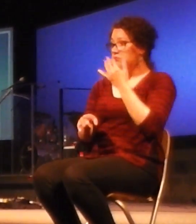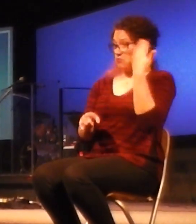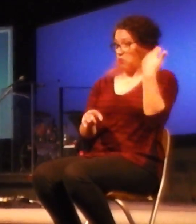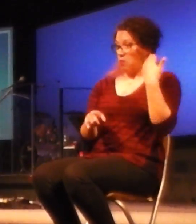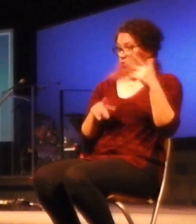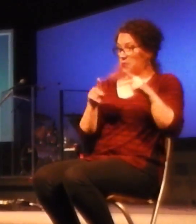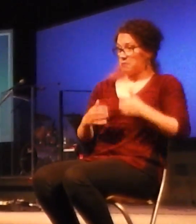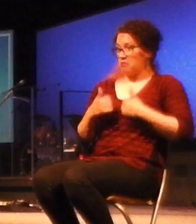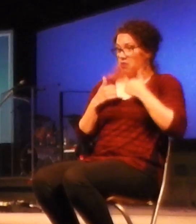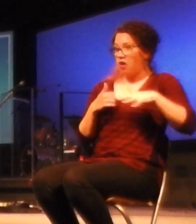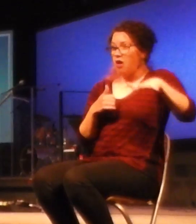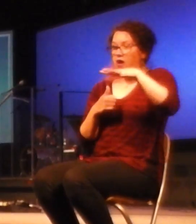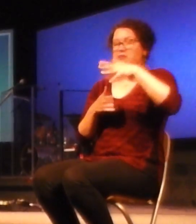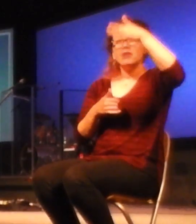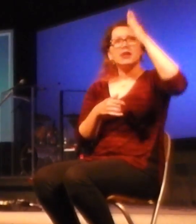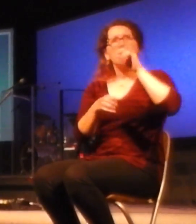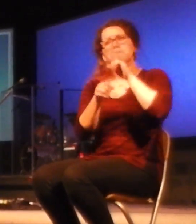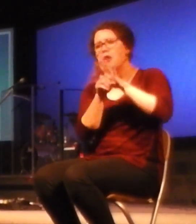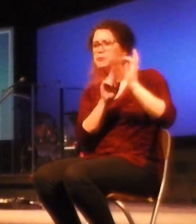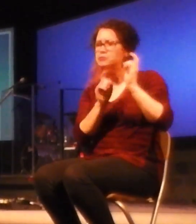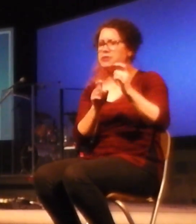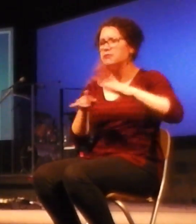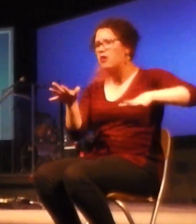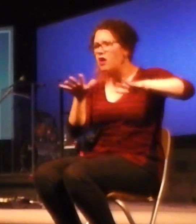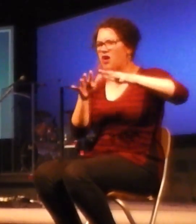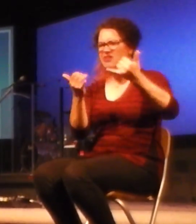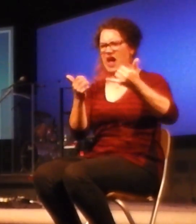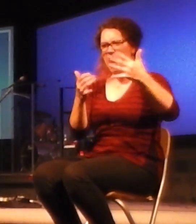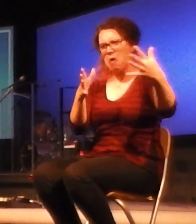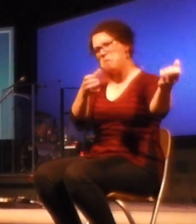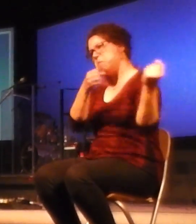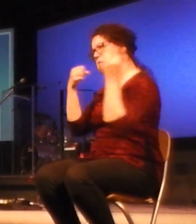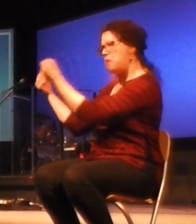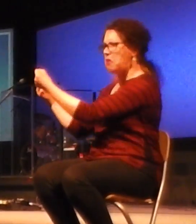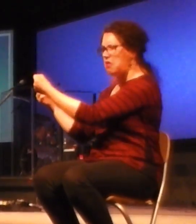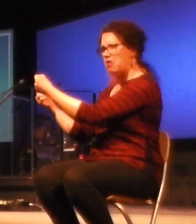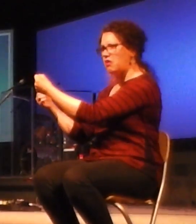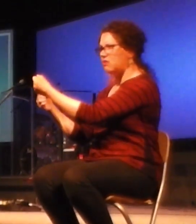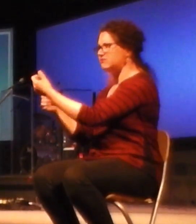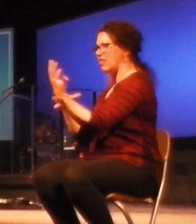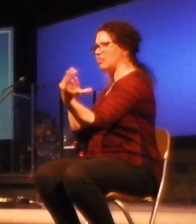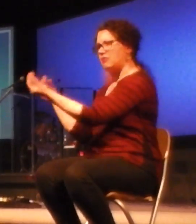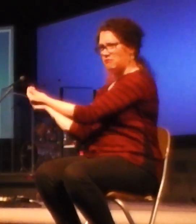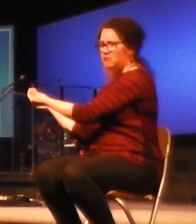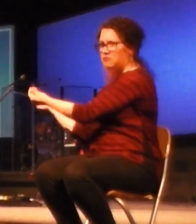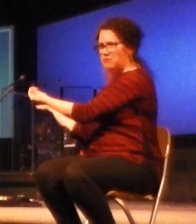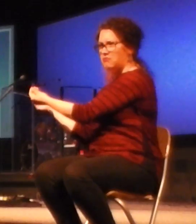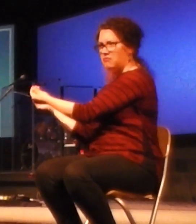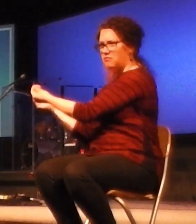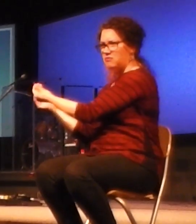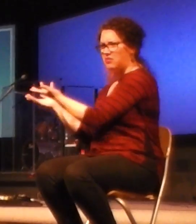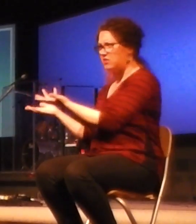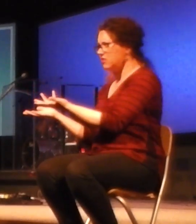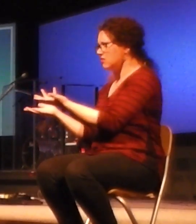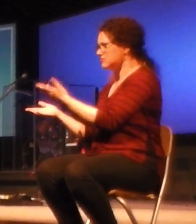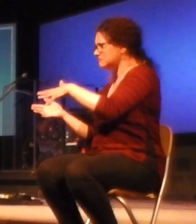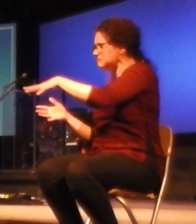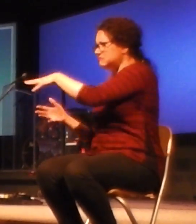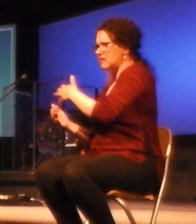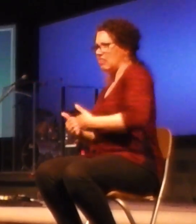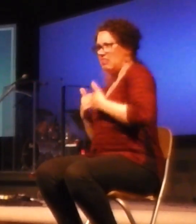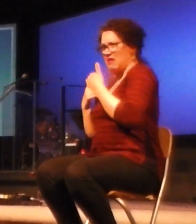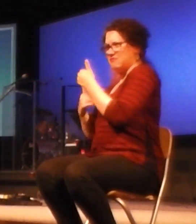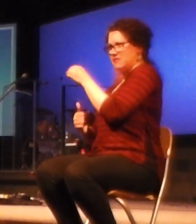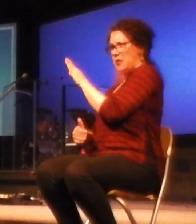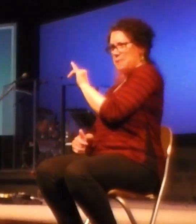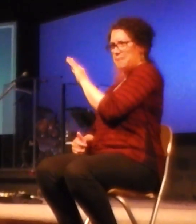honey, where they have this hope that God is with them. So they're gone. Like, they're not in that land anymore, and they are in Babylon under